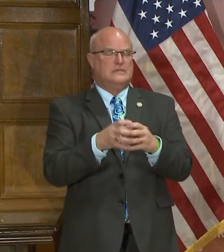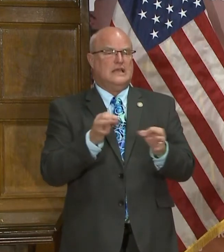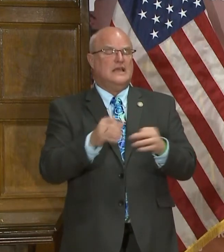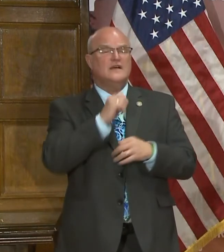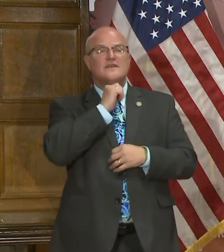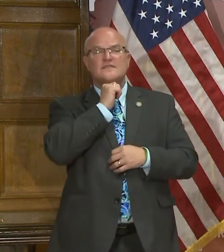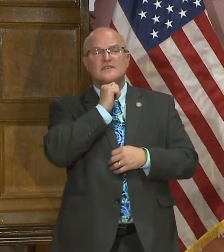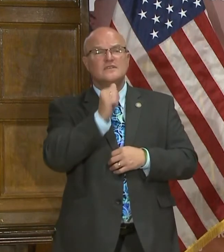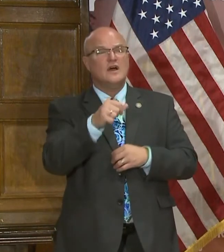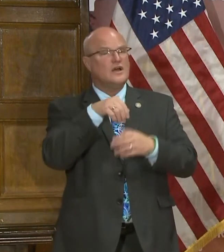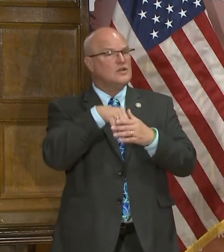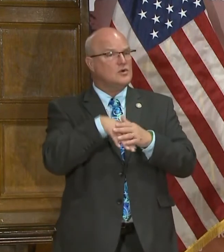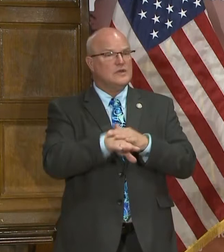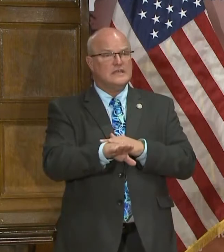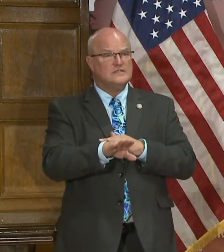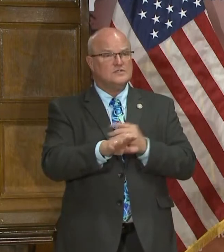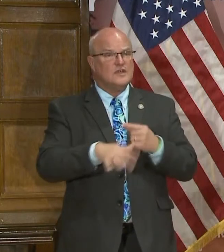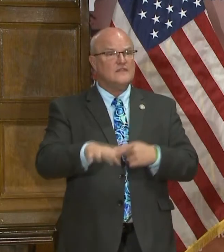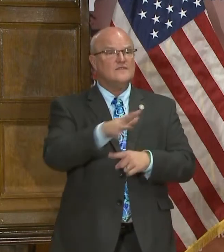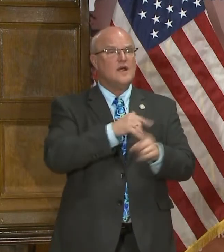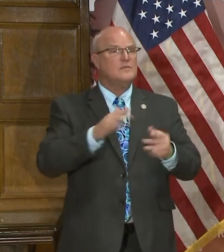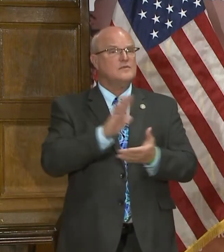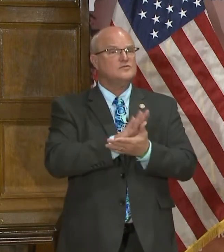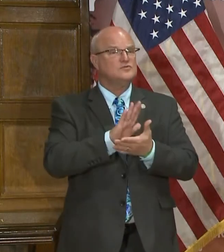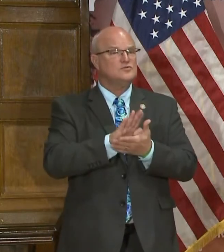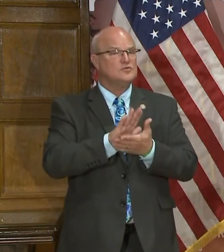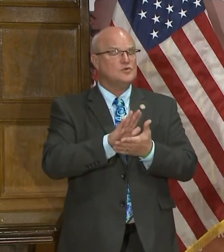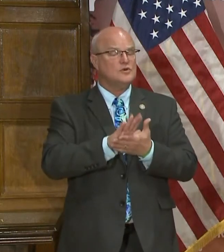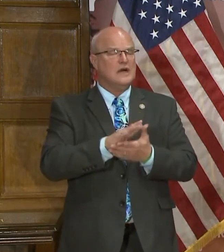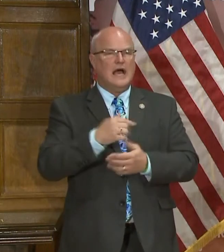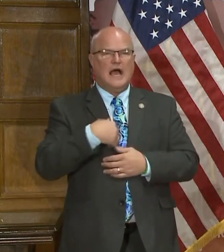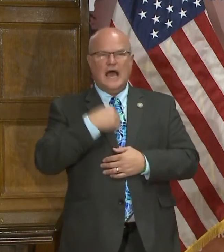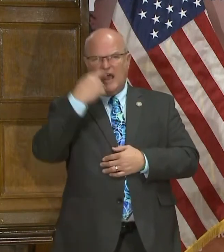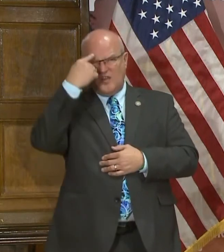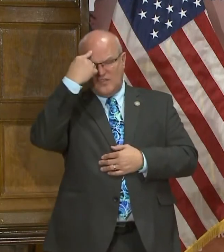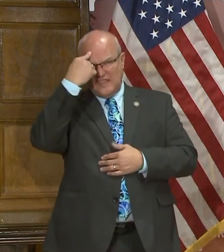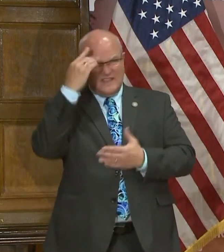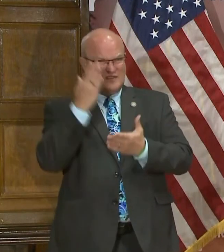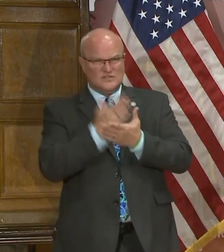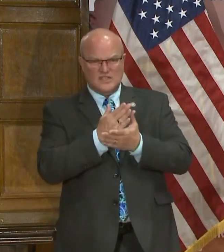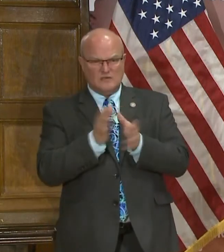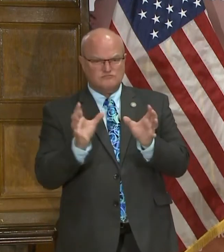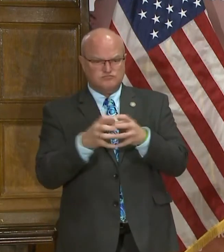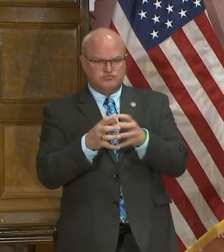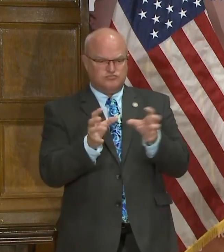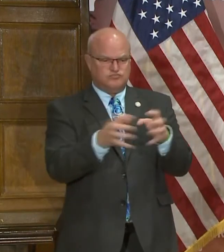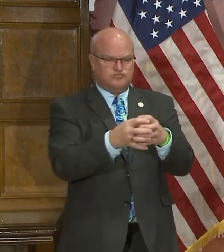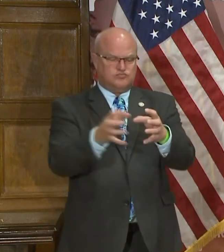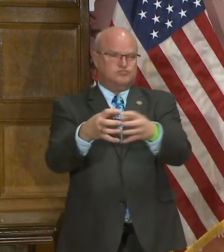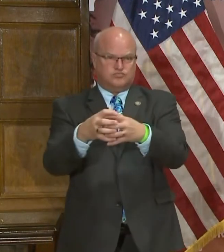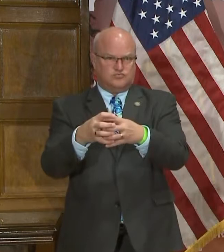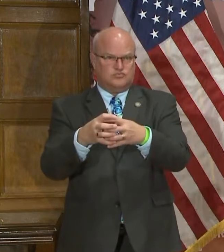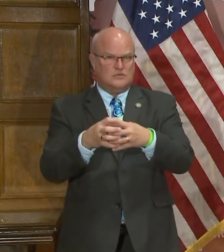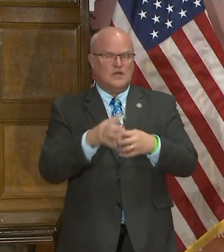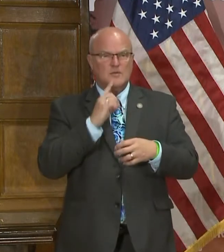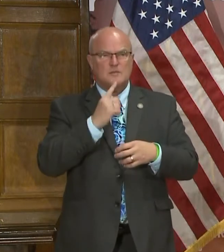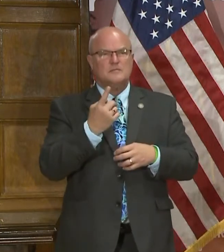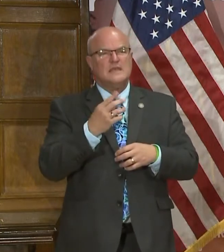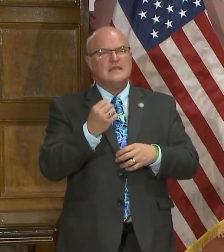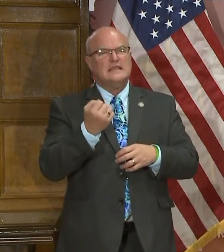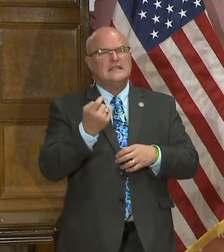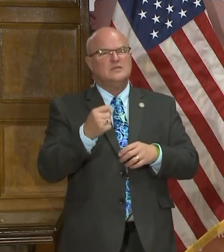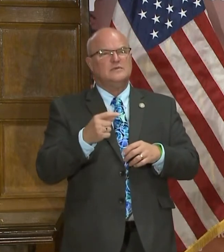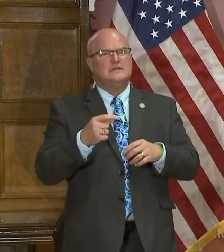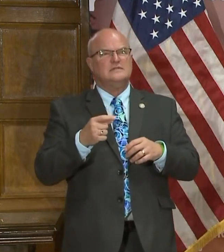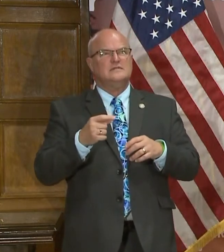they're not going into an environment of the school? I don't think they're going to stop congregating necessarily. It'll just be in a much